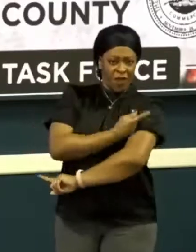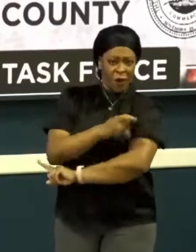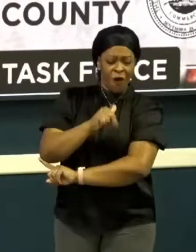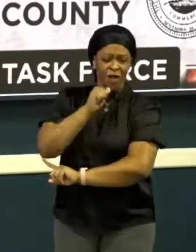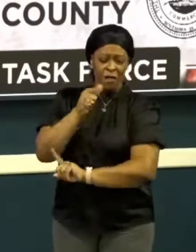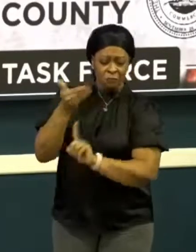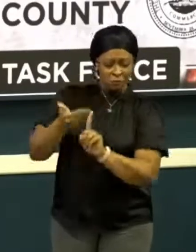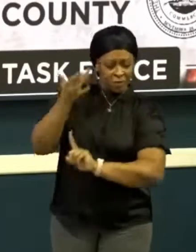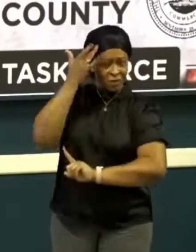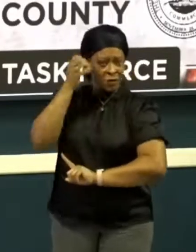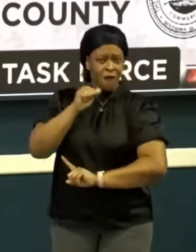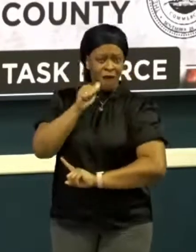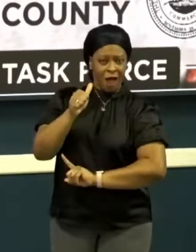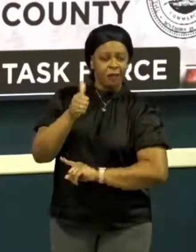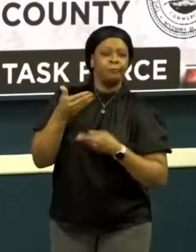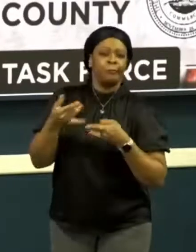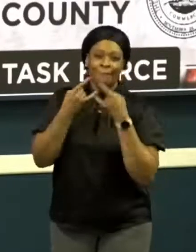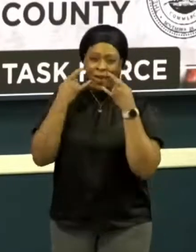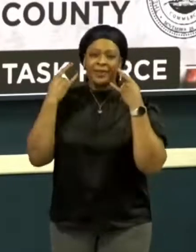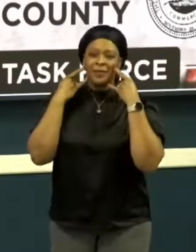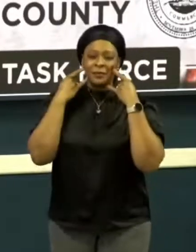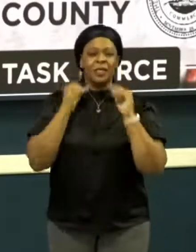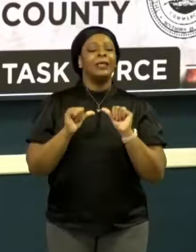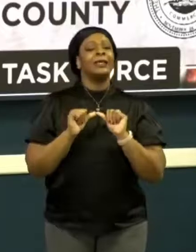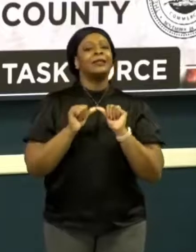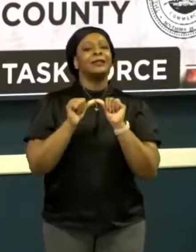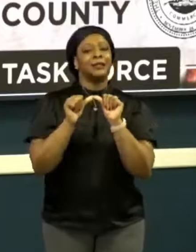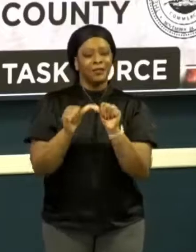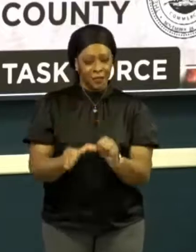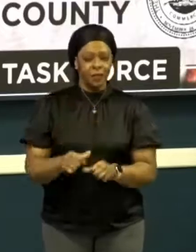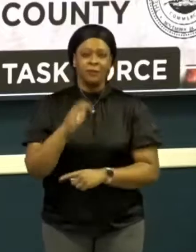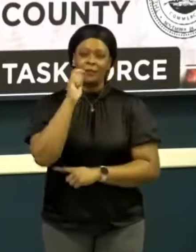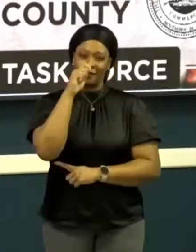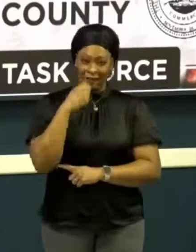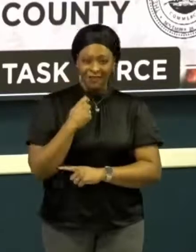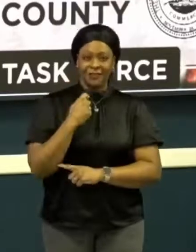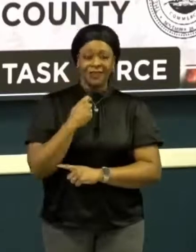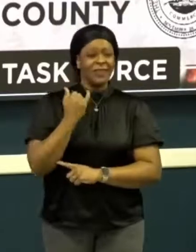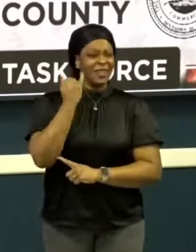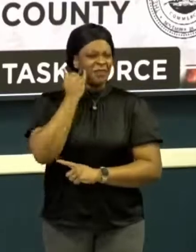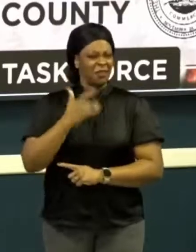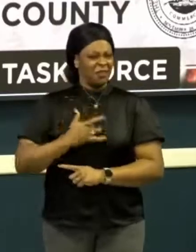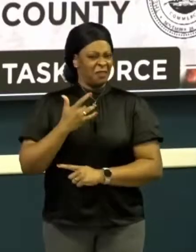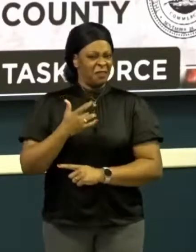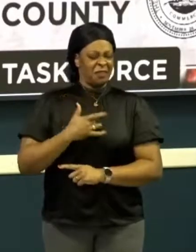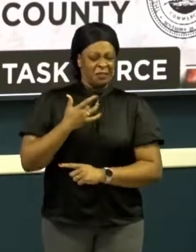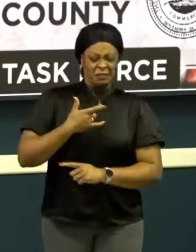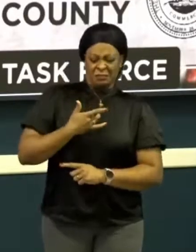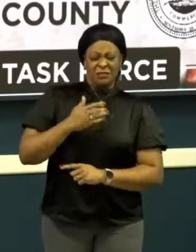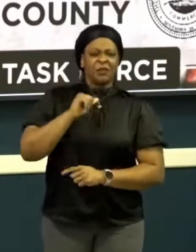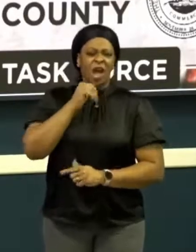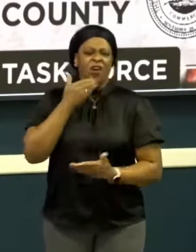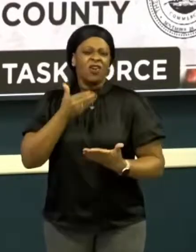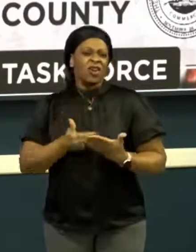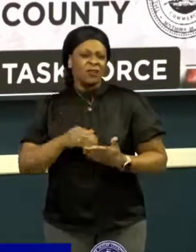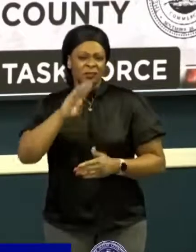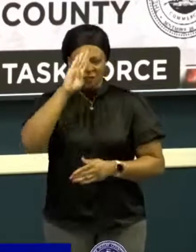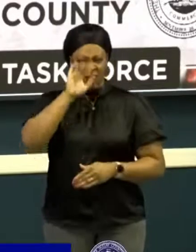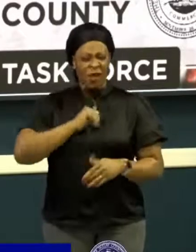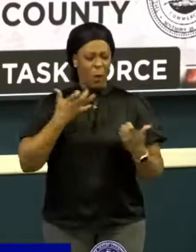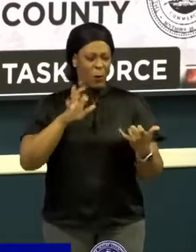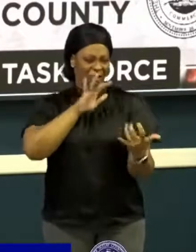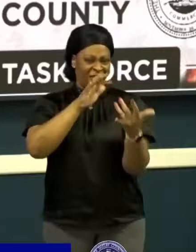the illness status of the people around you. Continue to test. If you think you're having symptoms and you don't want to